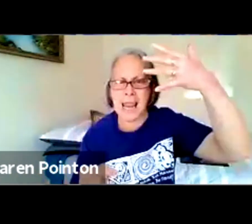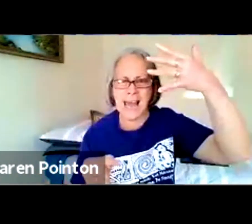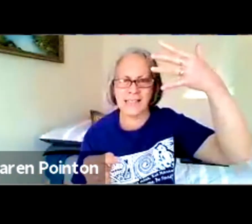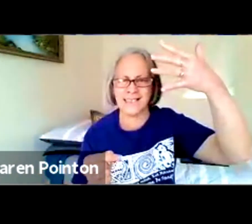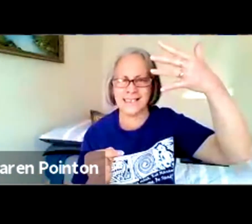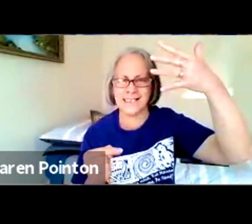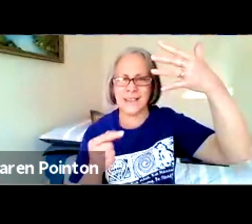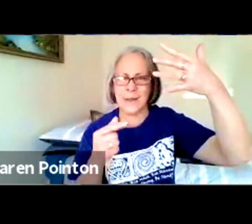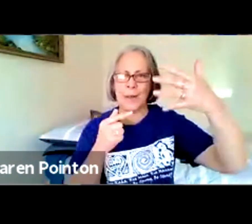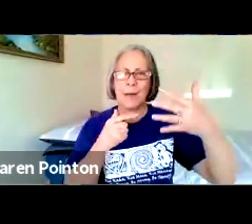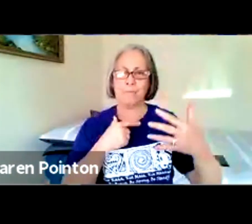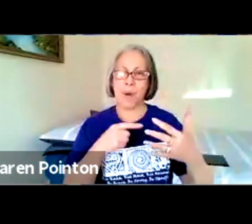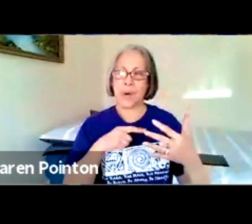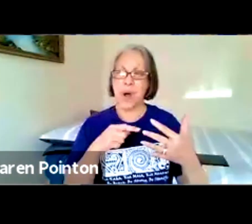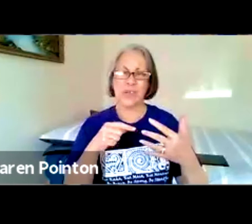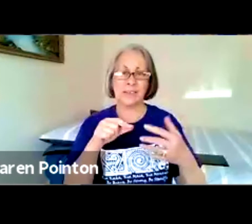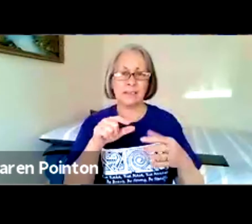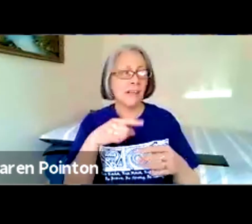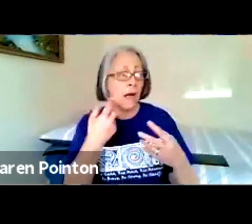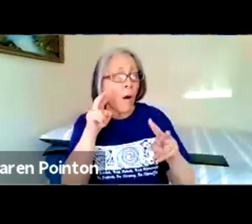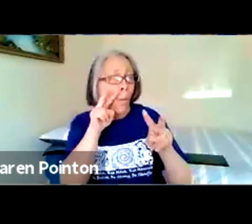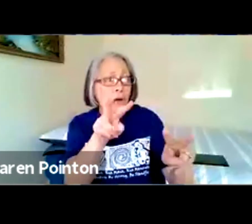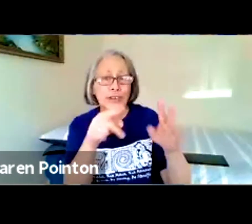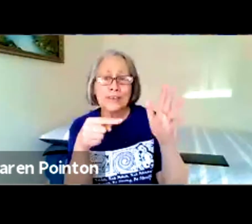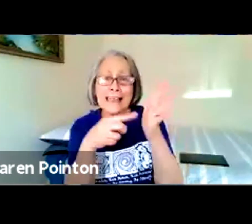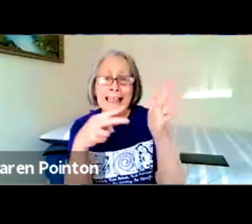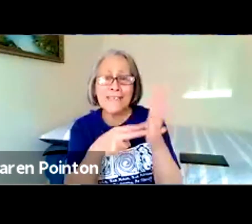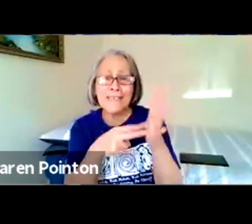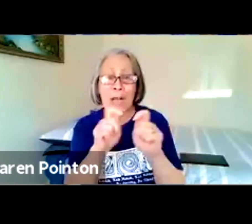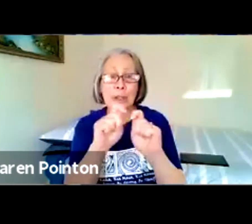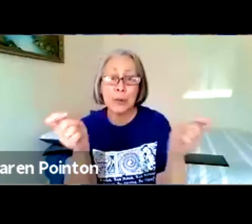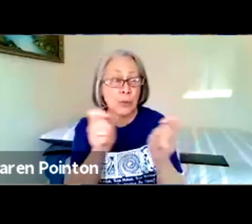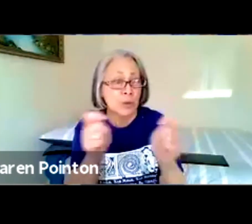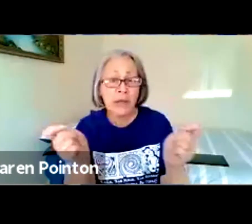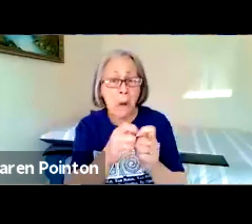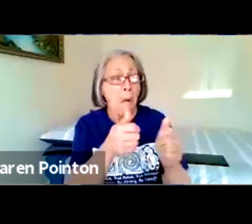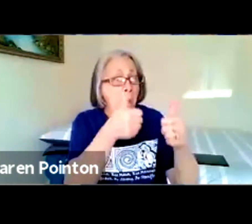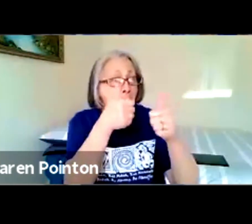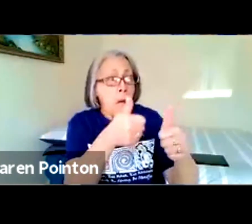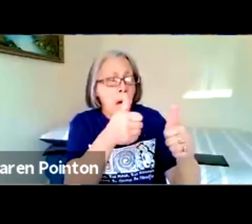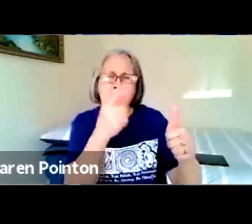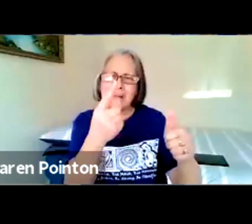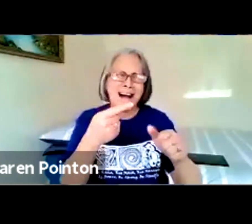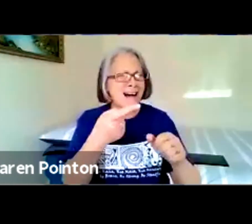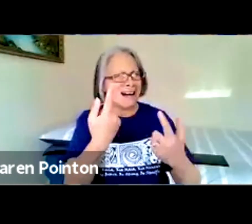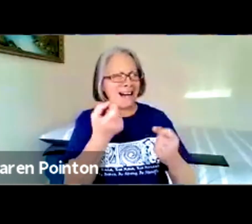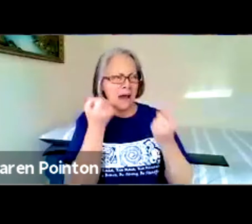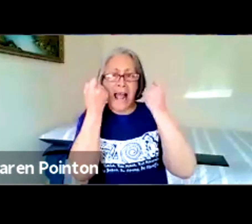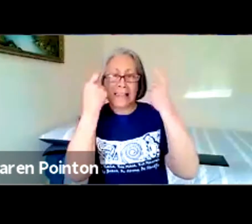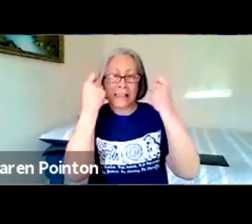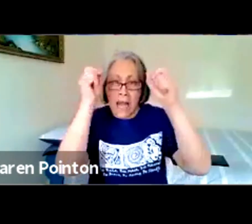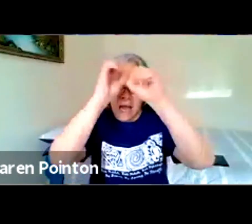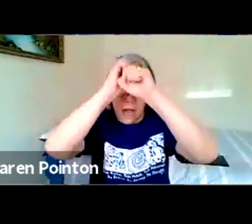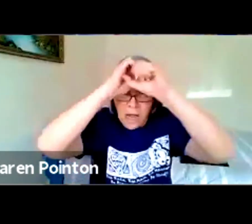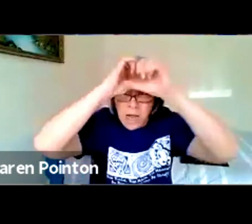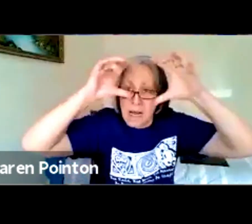to the COVID, the information, like they would watch TV, they'll look at the news, I think it's